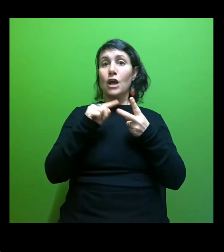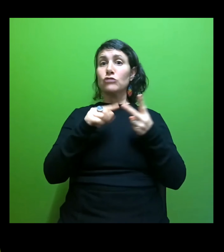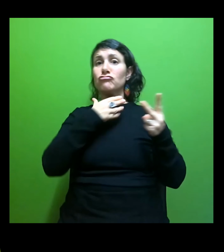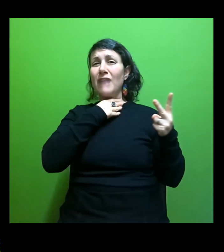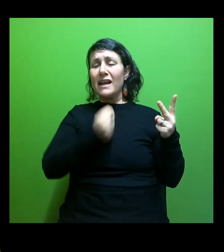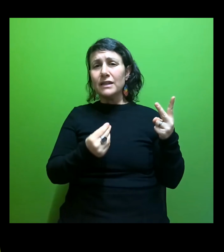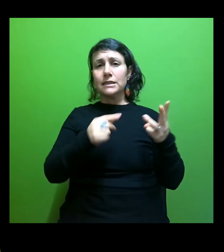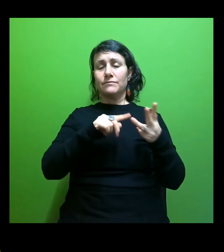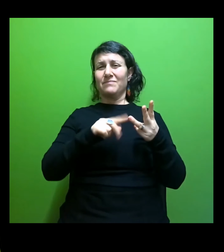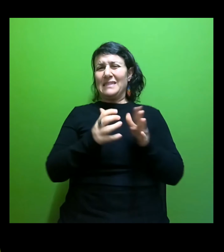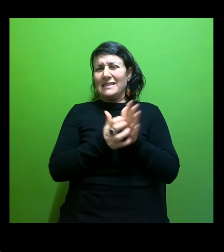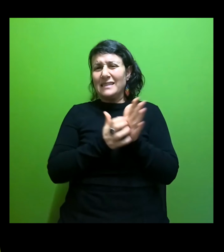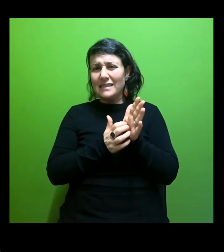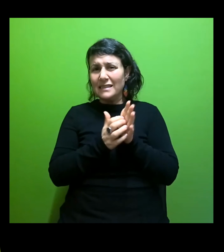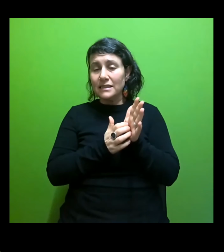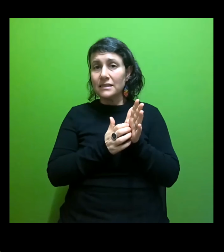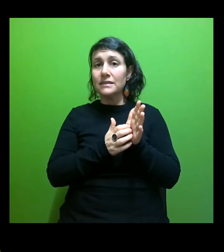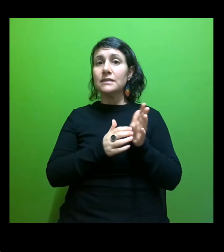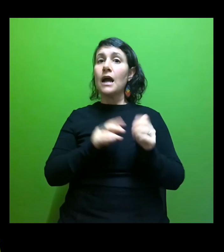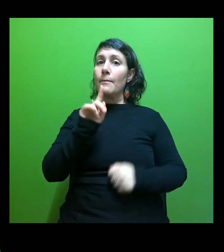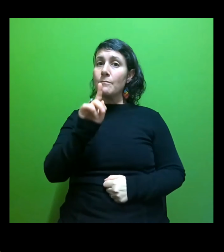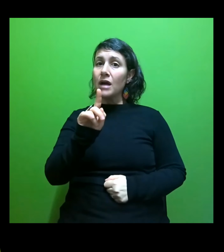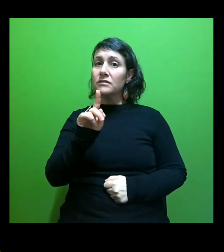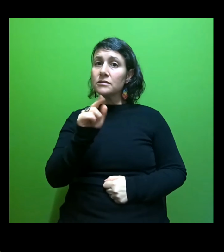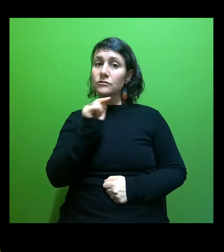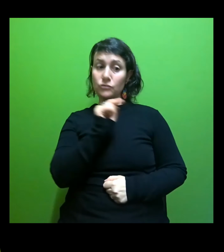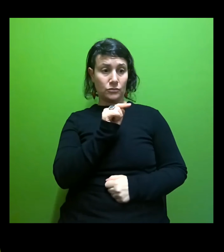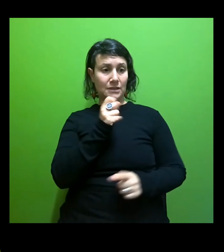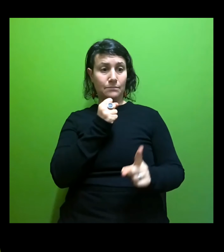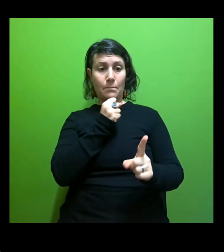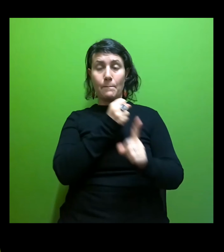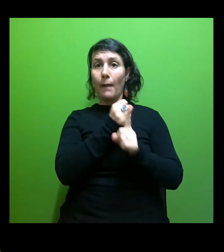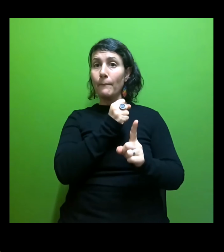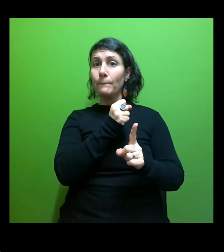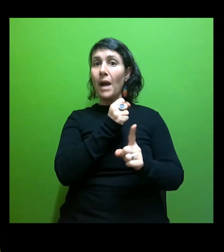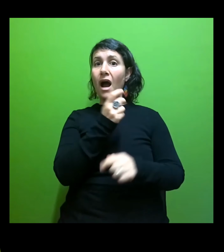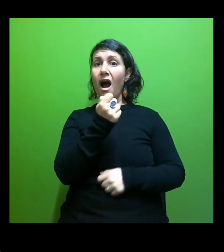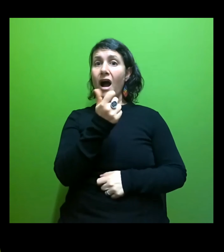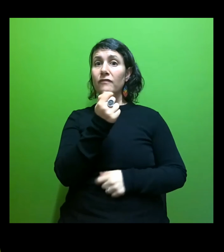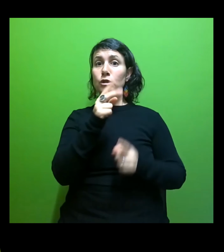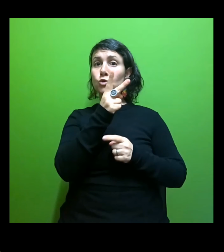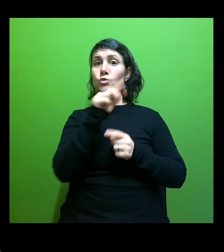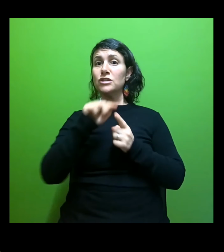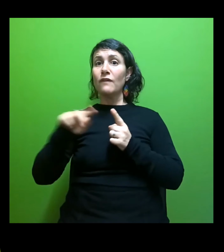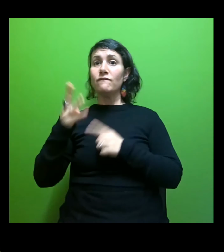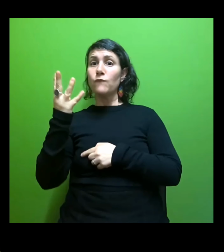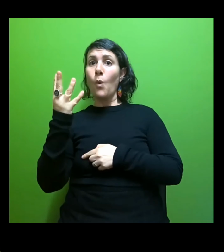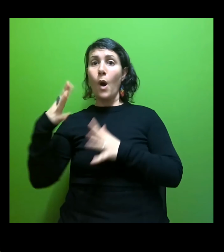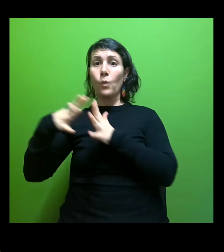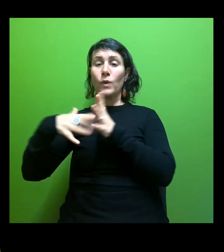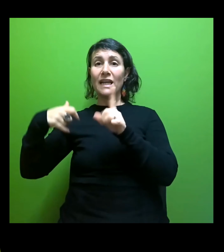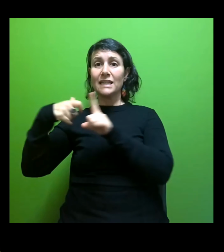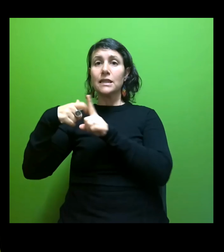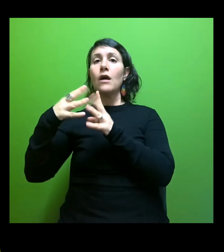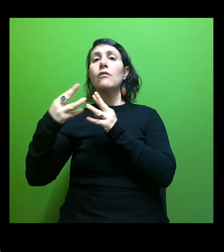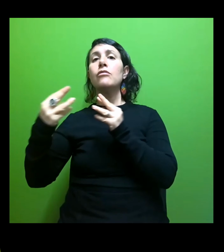among others. But these withdrawal effects usually ease after 2 to 4 weeks.